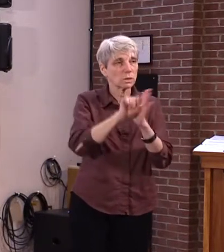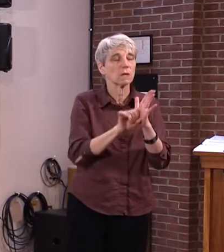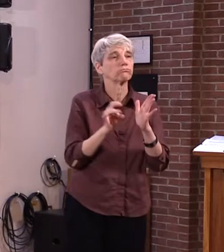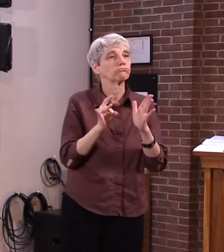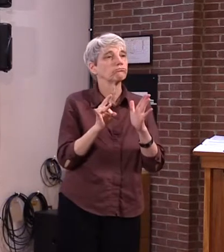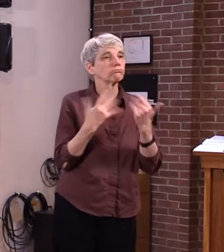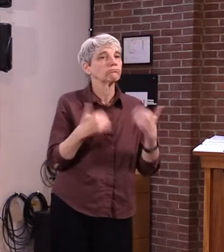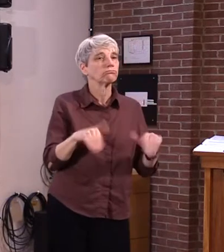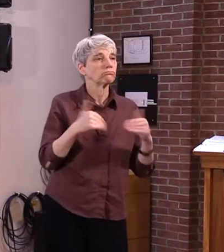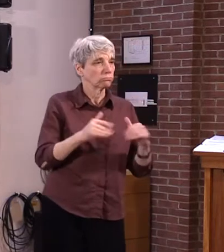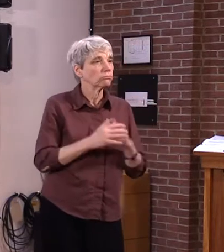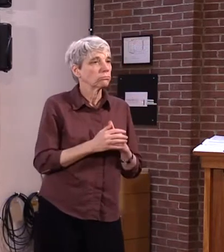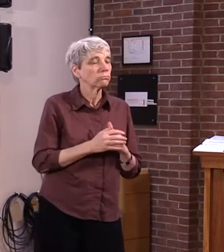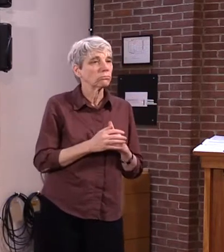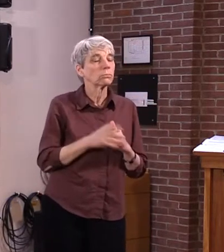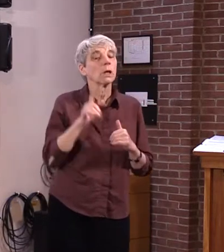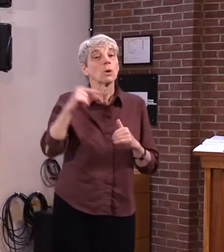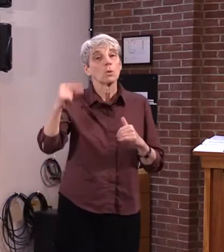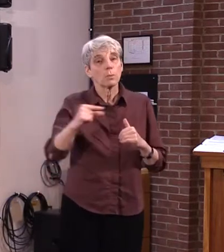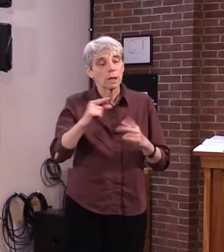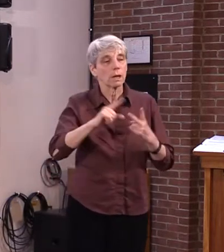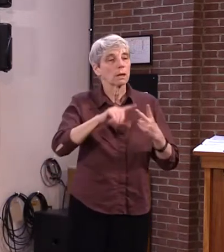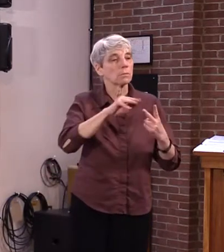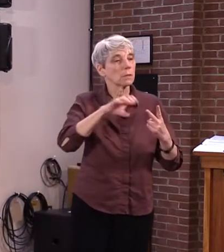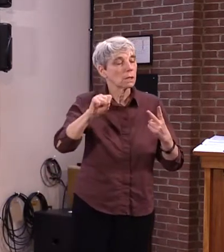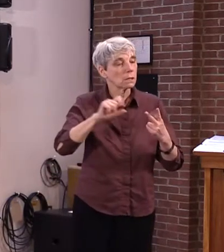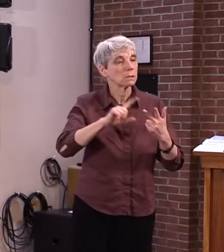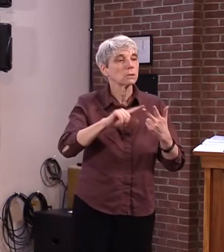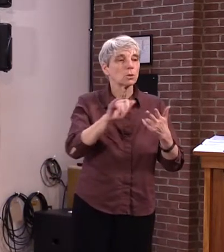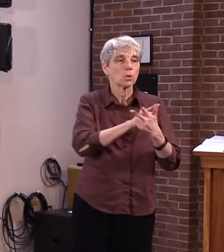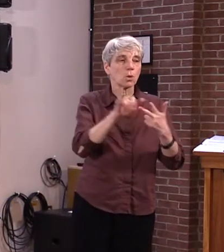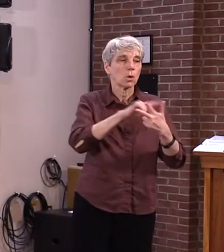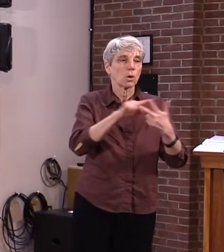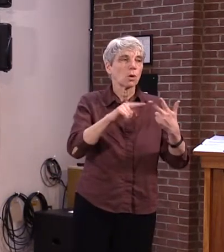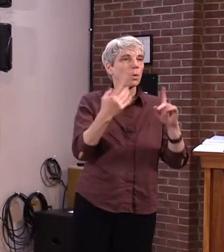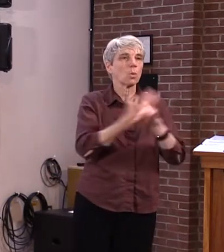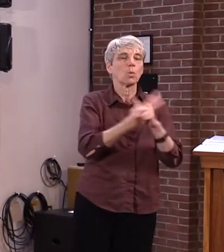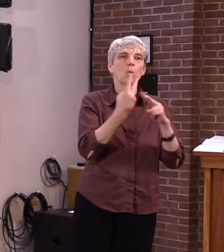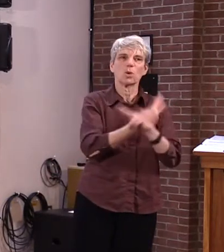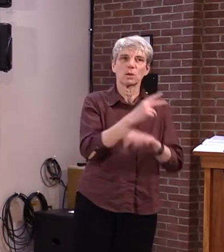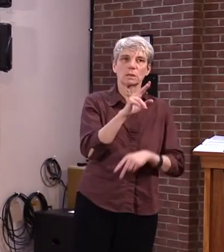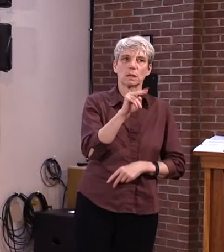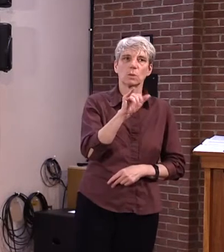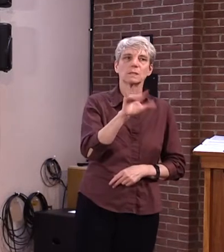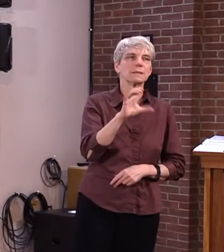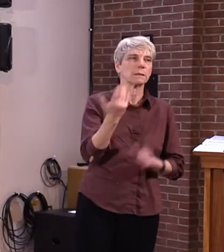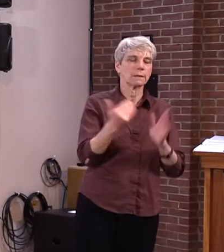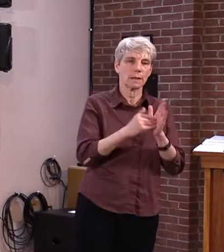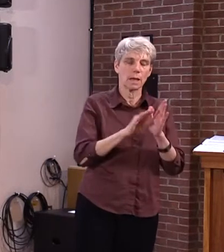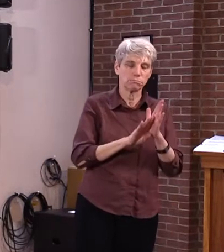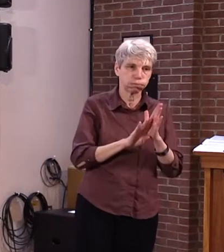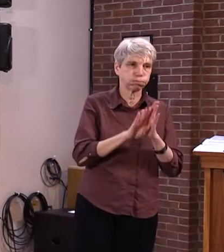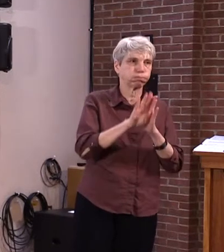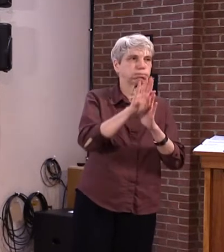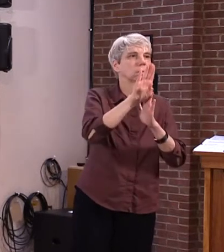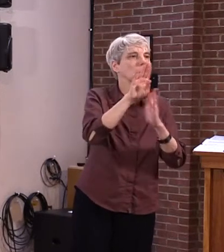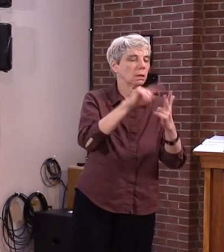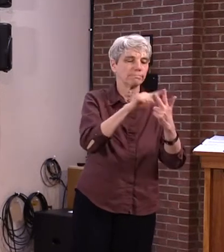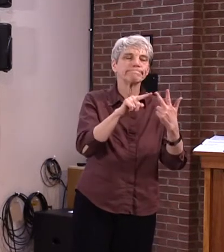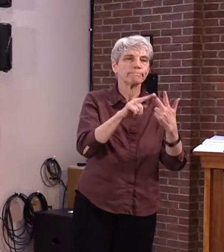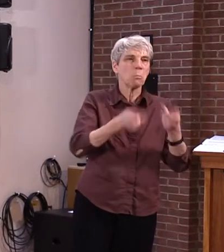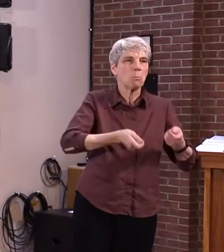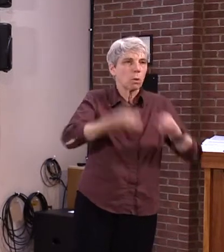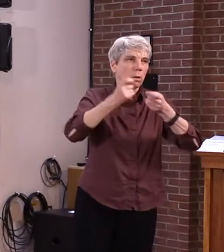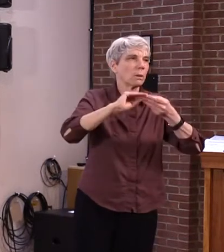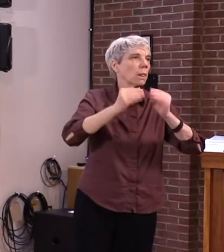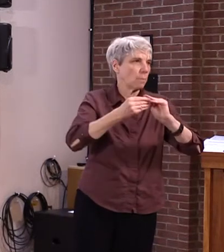that we're seeing. Quebec, Massachusetts, and New York, particularly New York City, are accounting for a lot of that increased case count